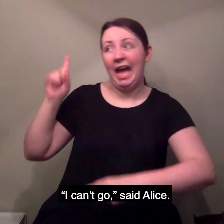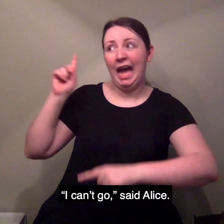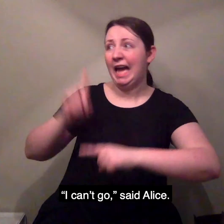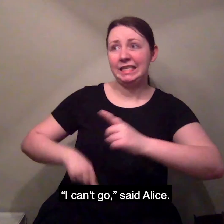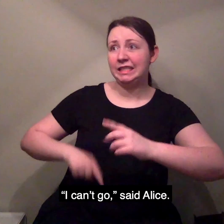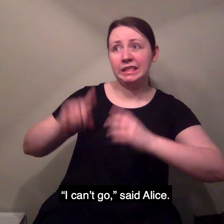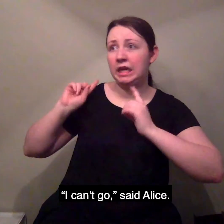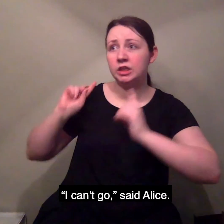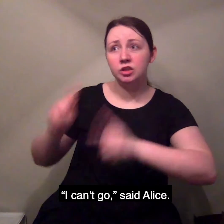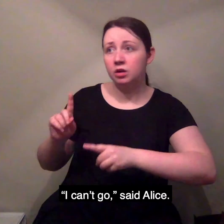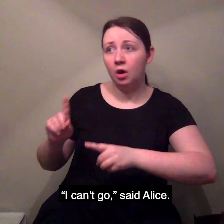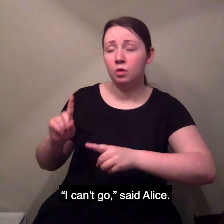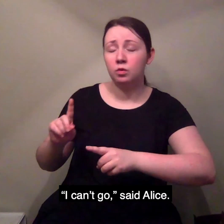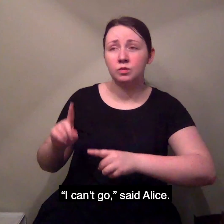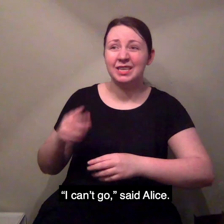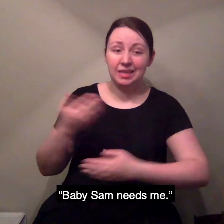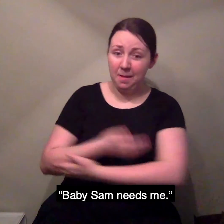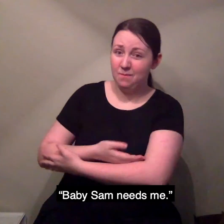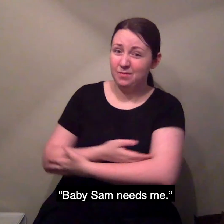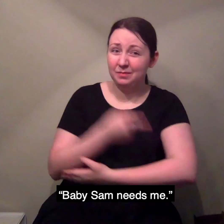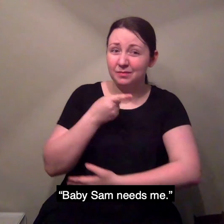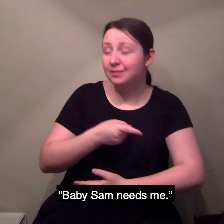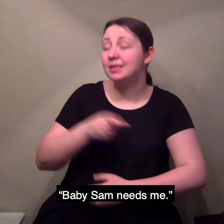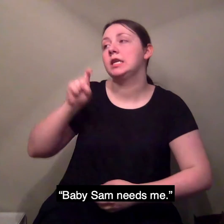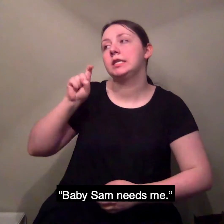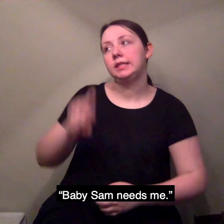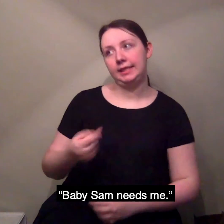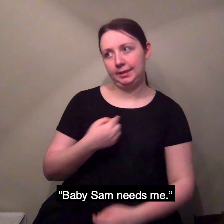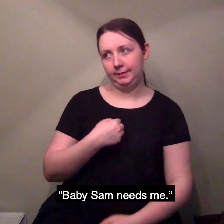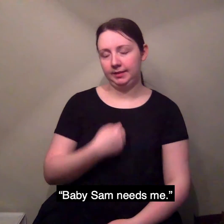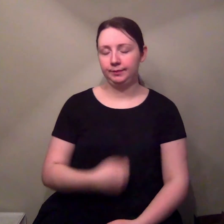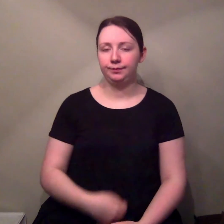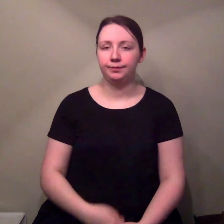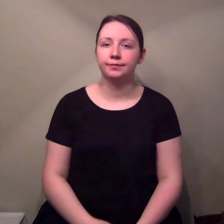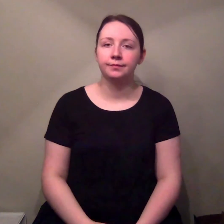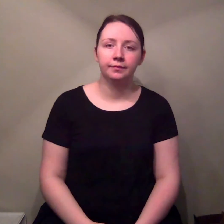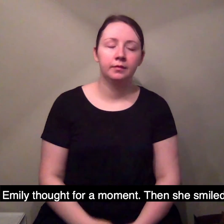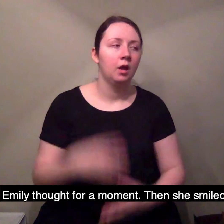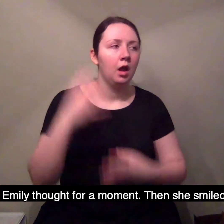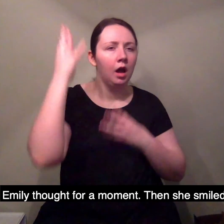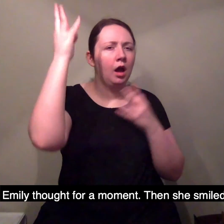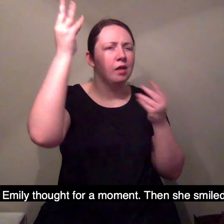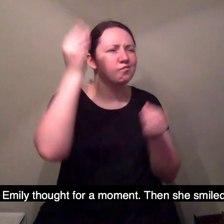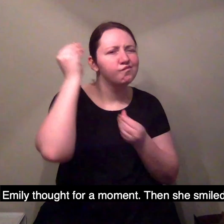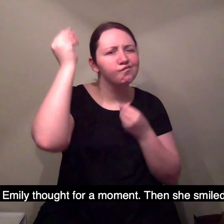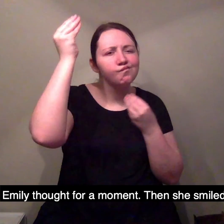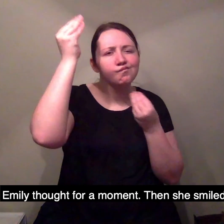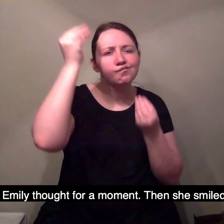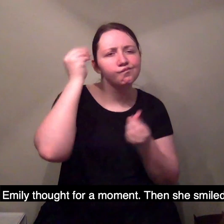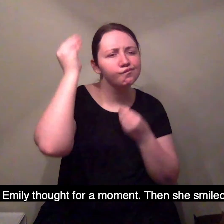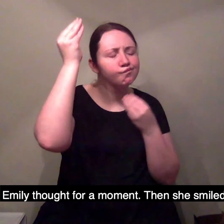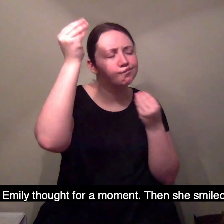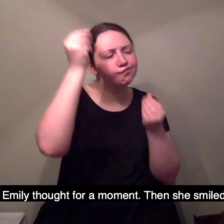"I can't go," said Alice. "Baby Sam needs me." Emily thought for a moment. Then